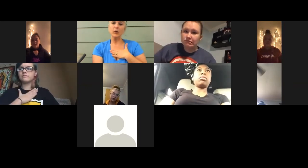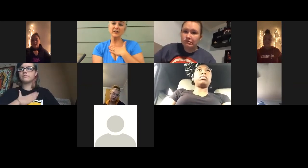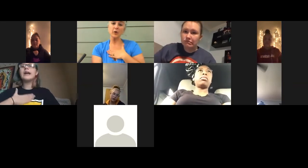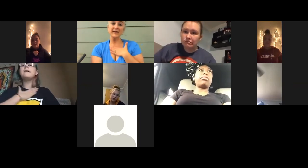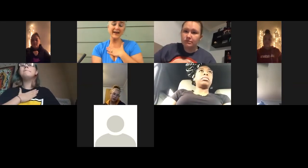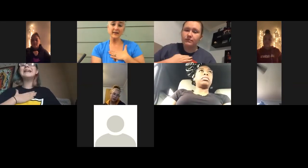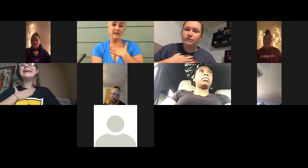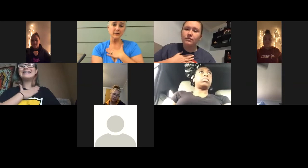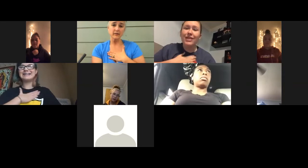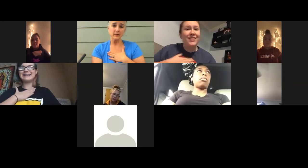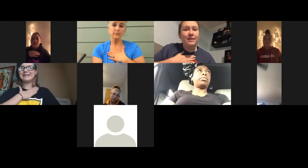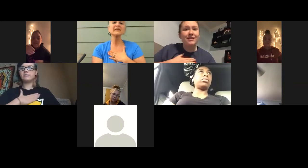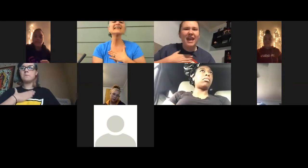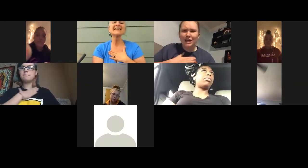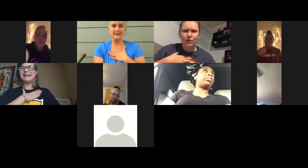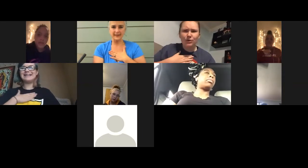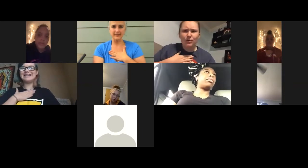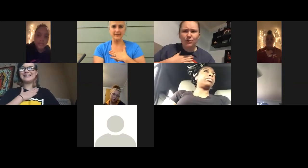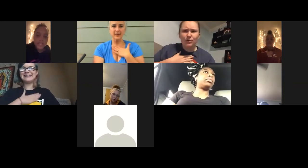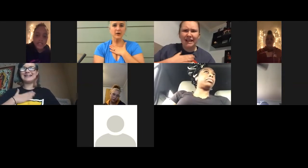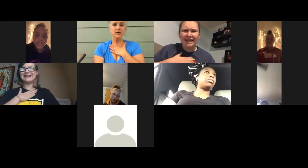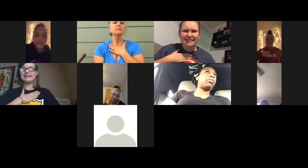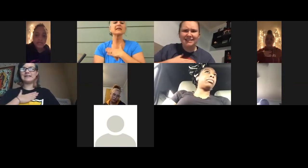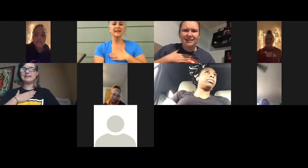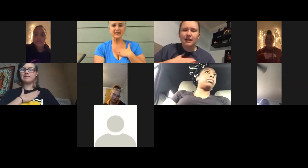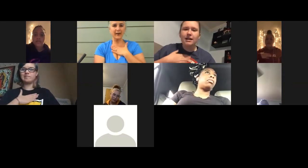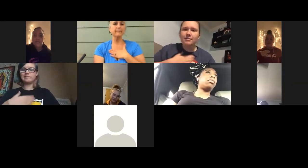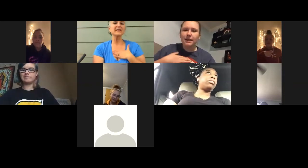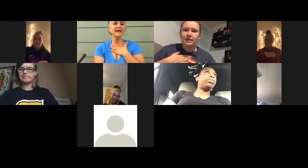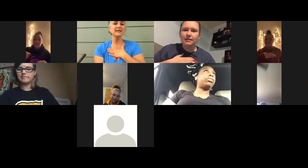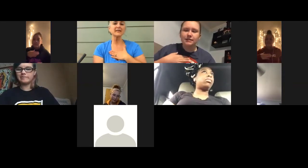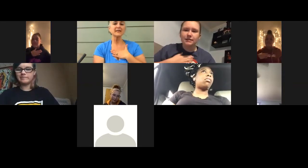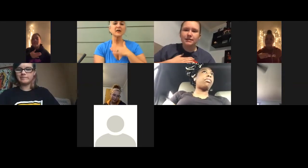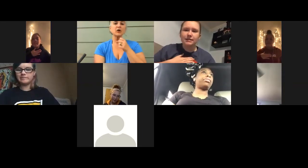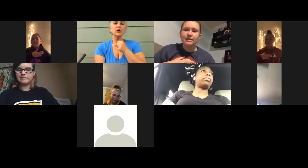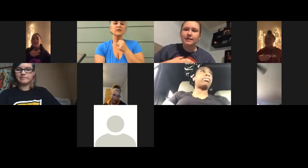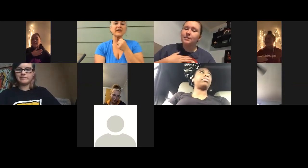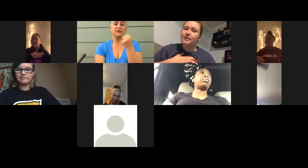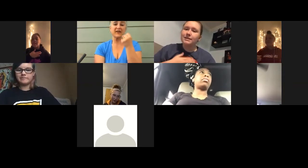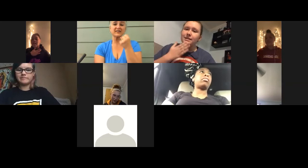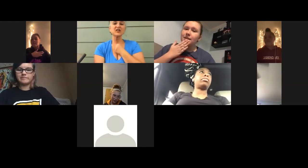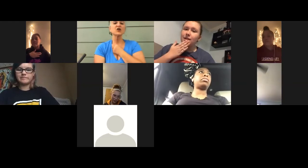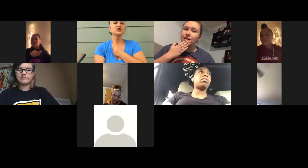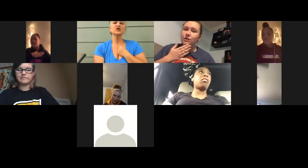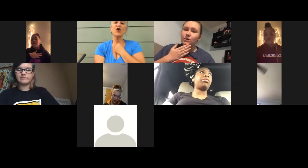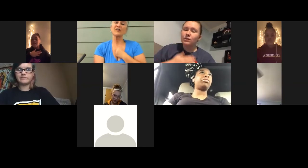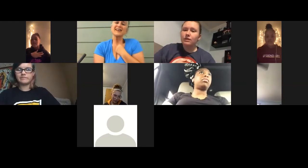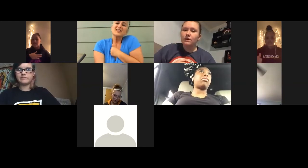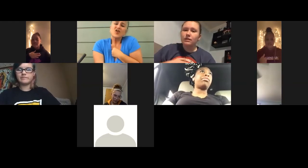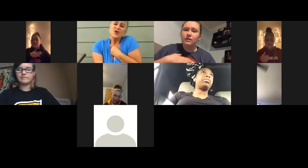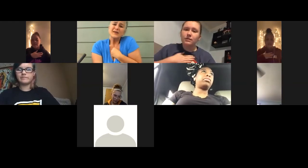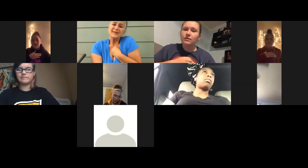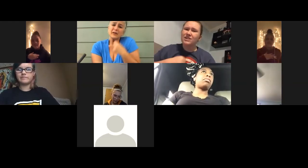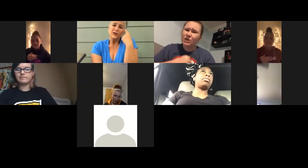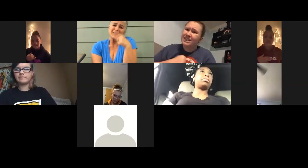hand, what is open hand? Please. Please. Please. Yep. Please. Closed fist.